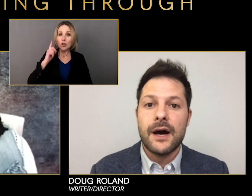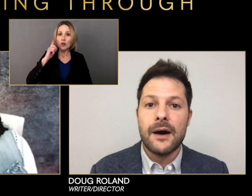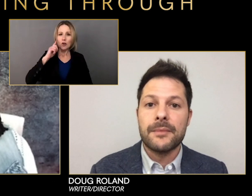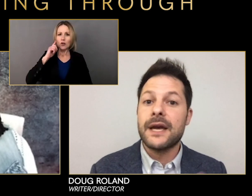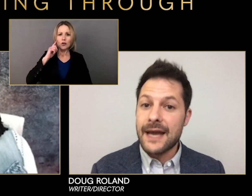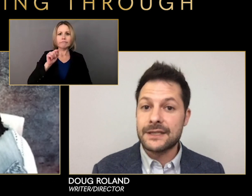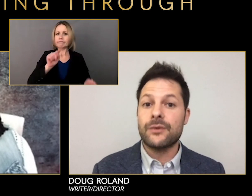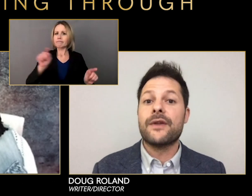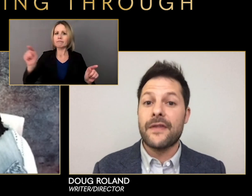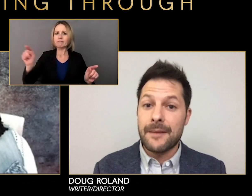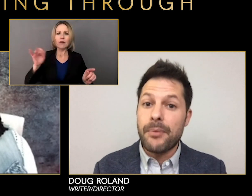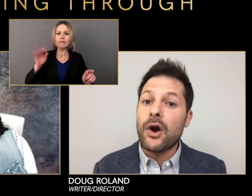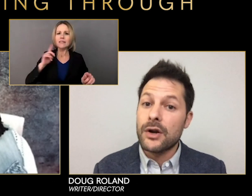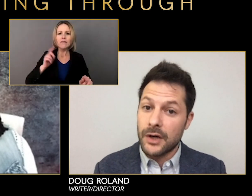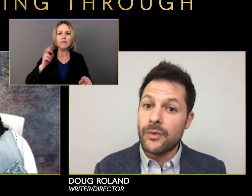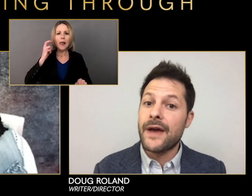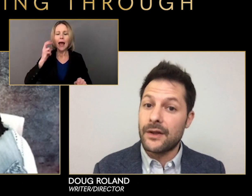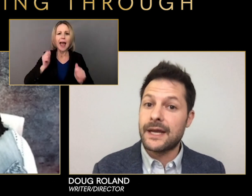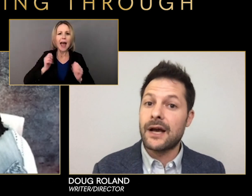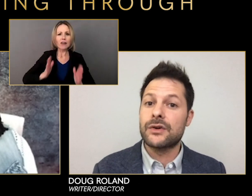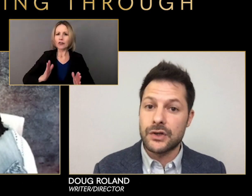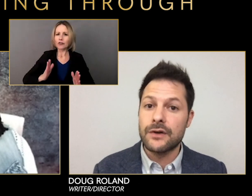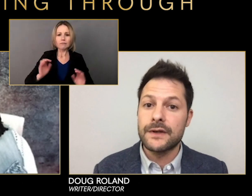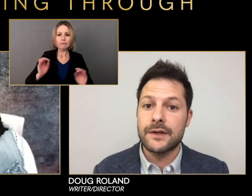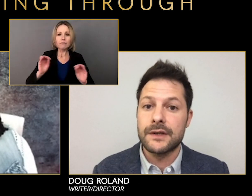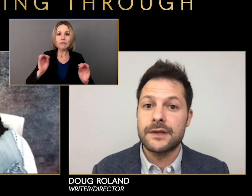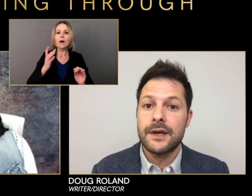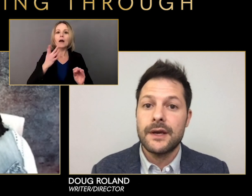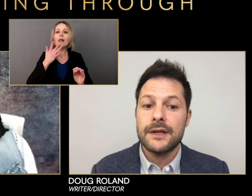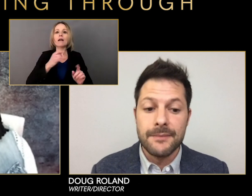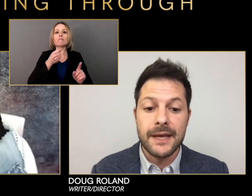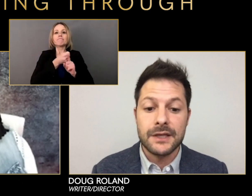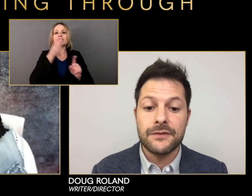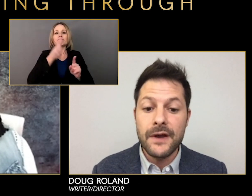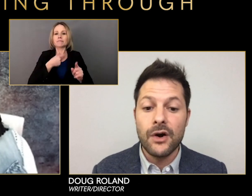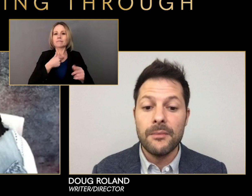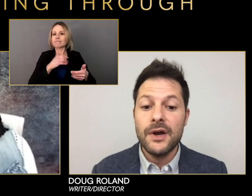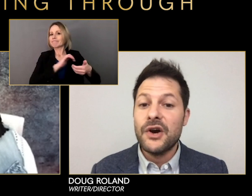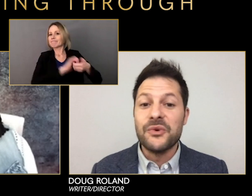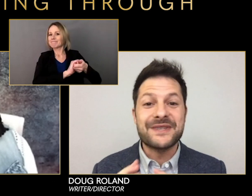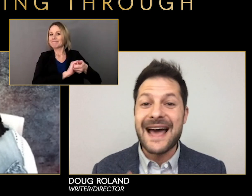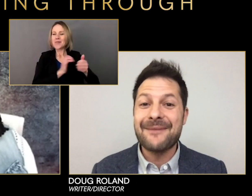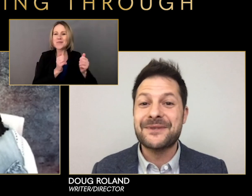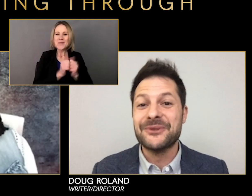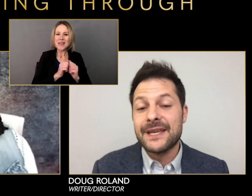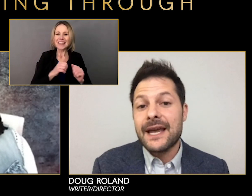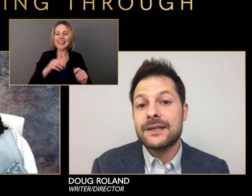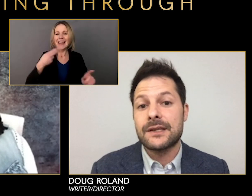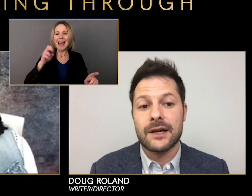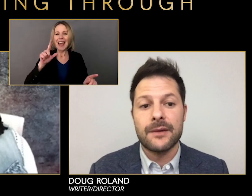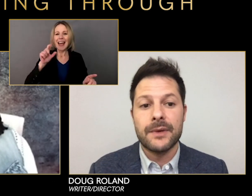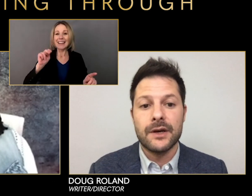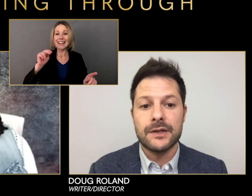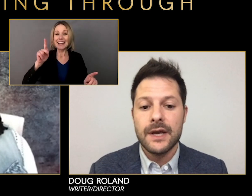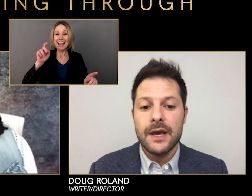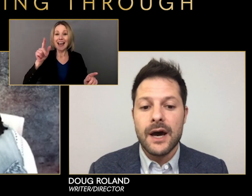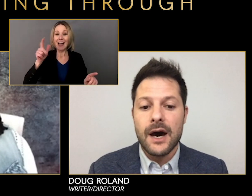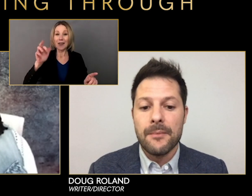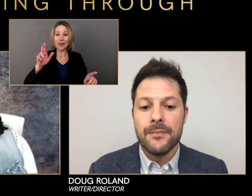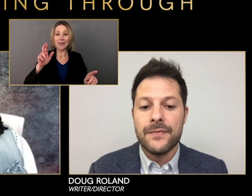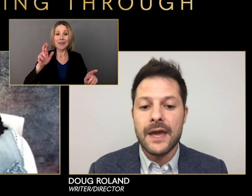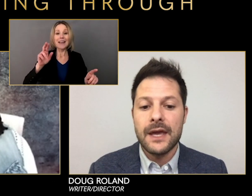up connecting with and then partnering with Helen Keller Services to make this film, which was absolutely necessary